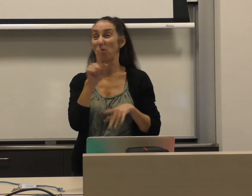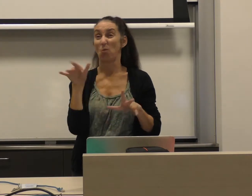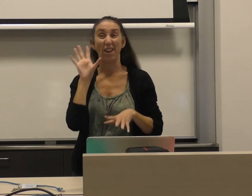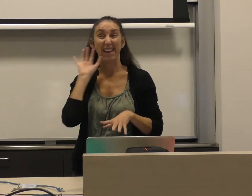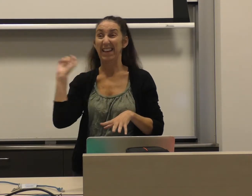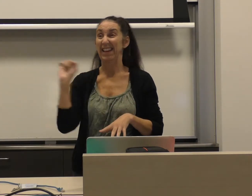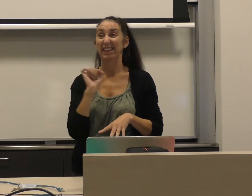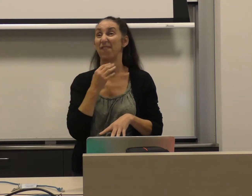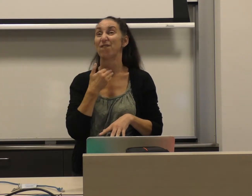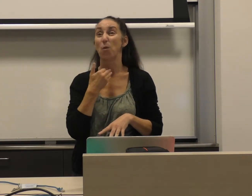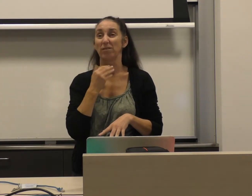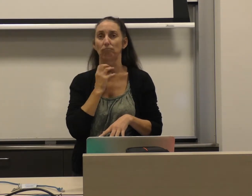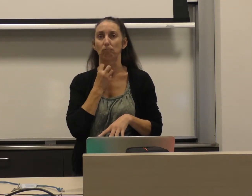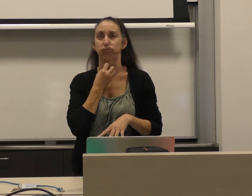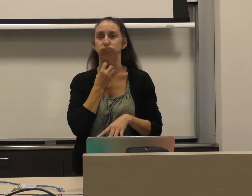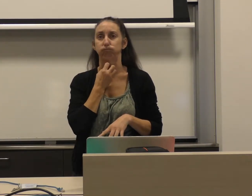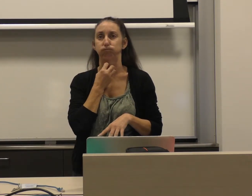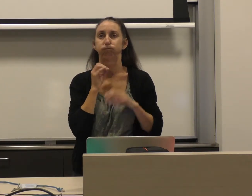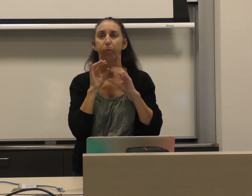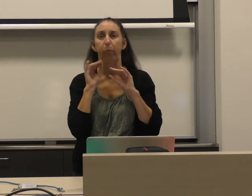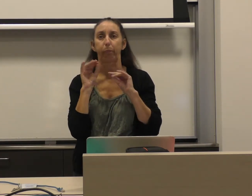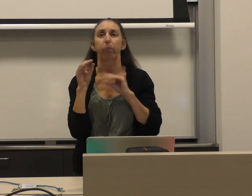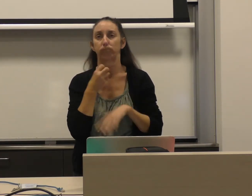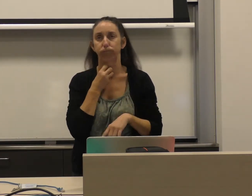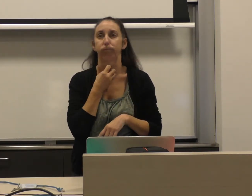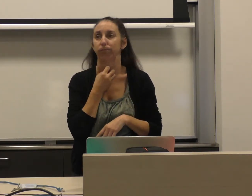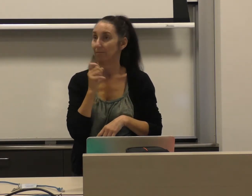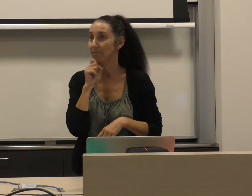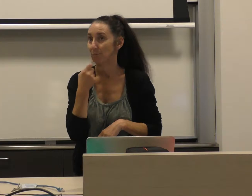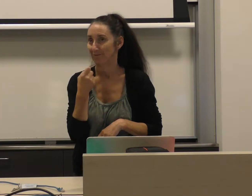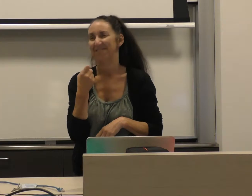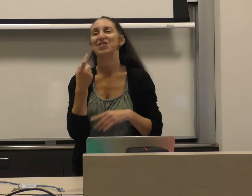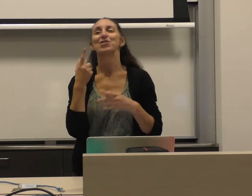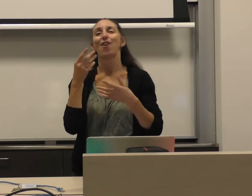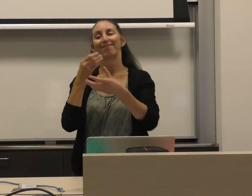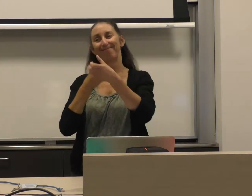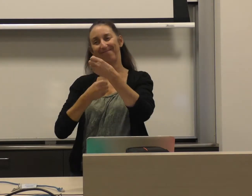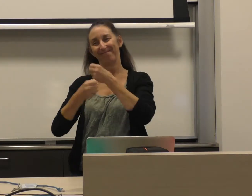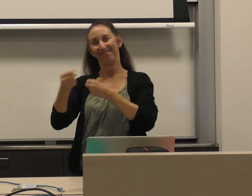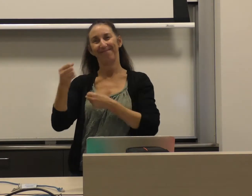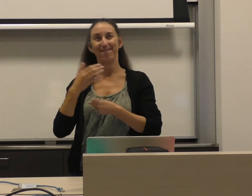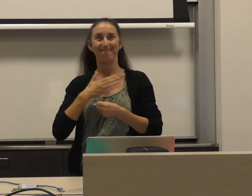throat, so you won't be hearing his voice today, and we didn't want to hear a sick voice.